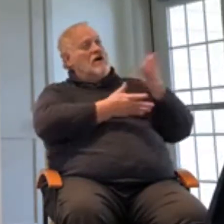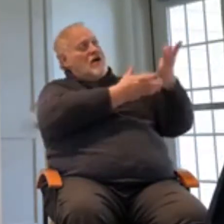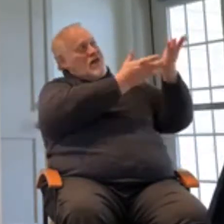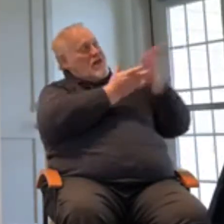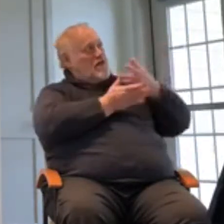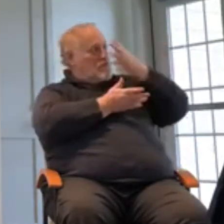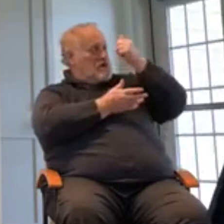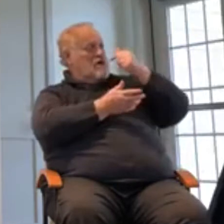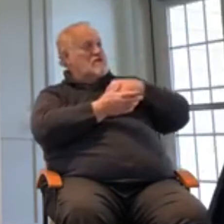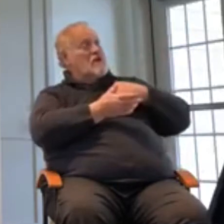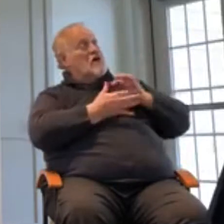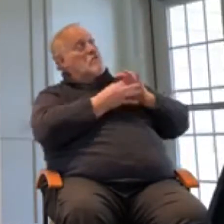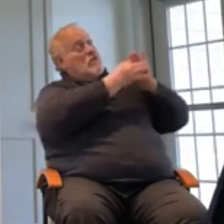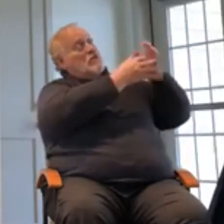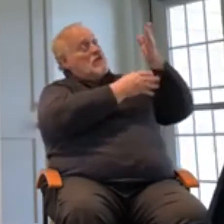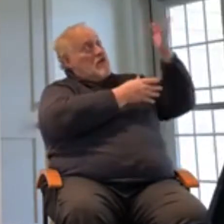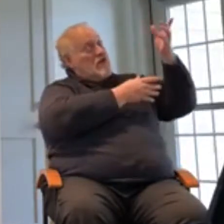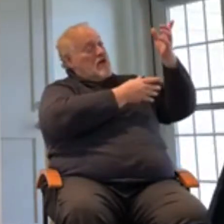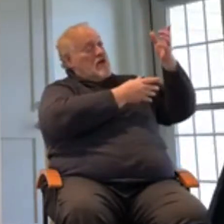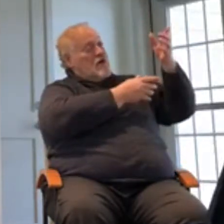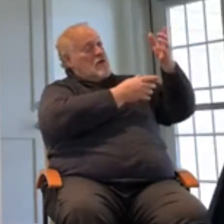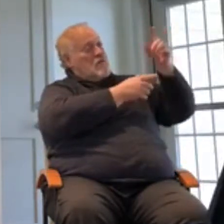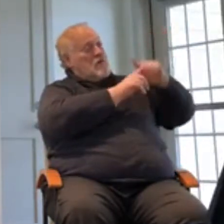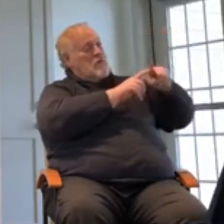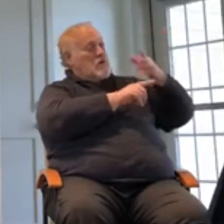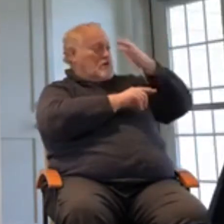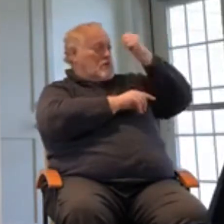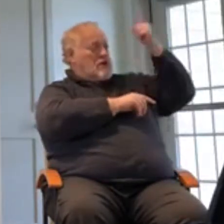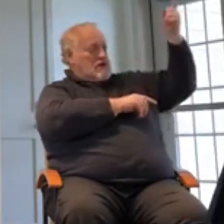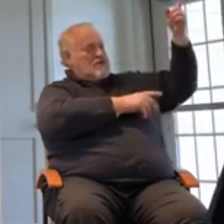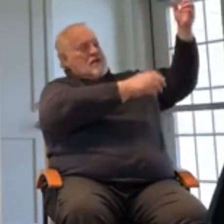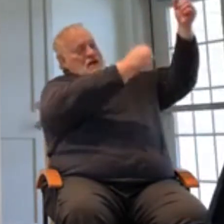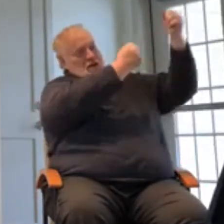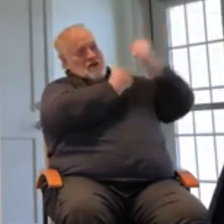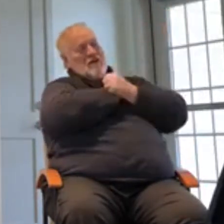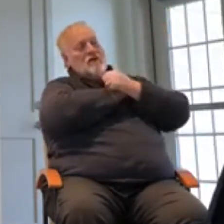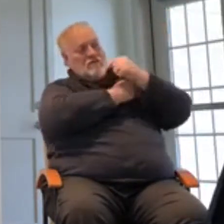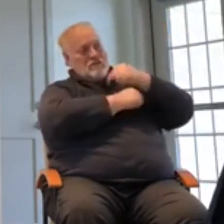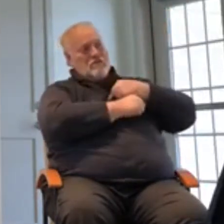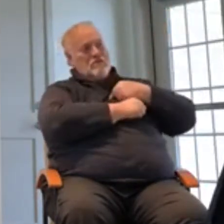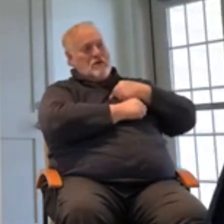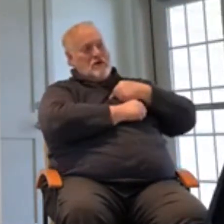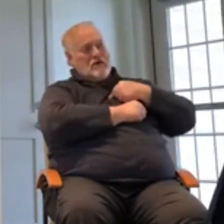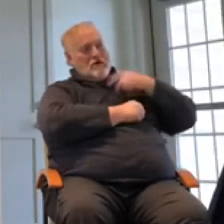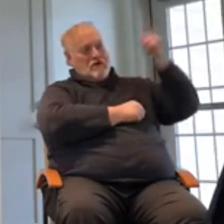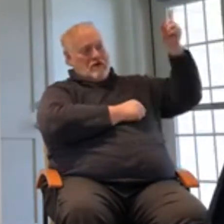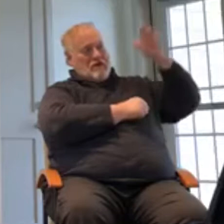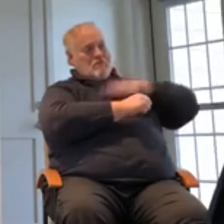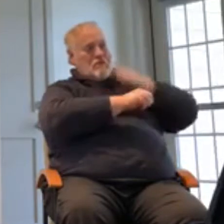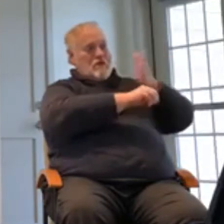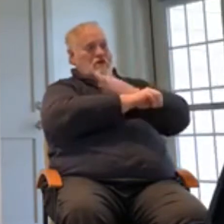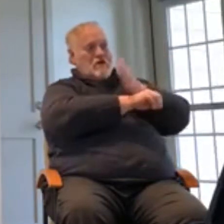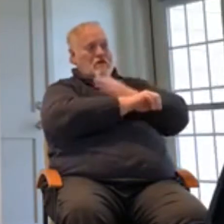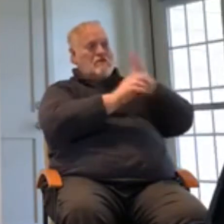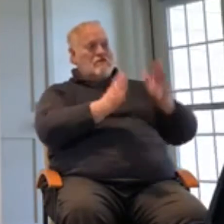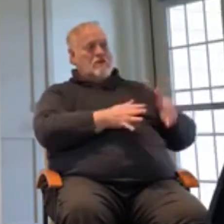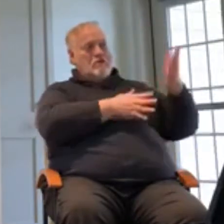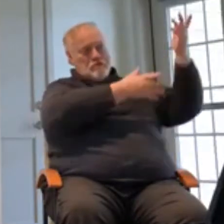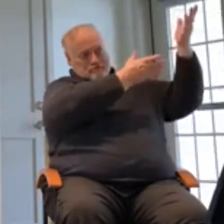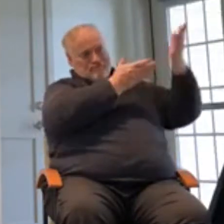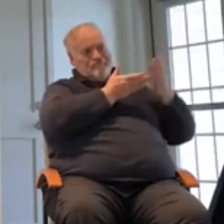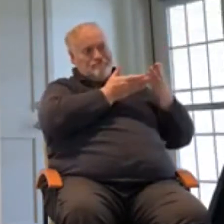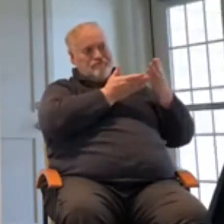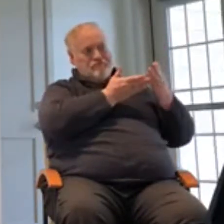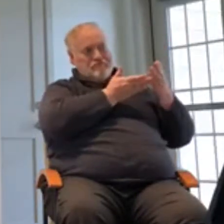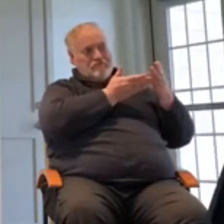sheep. My needs are supplied because he is my shepherd. So